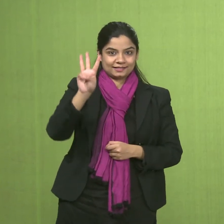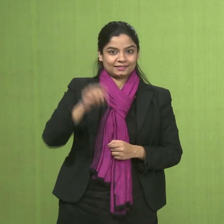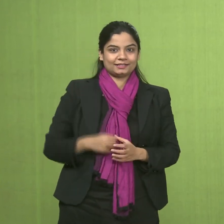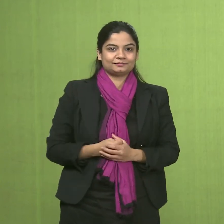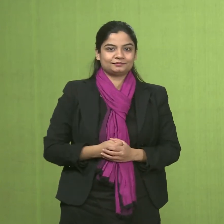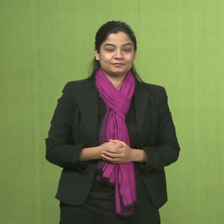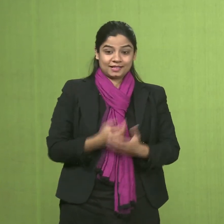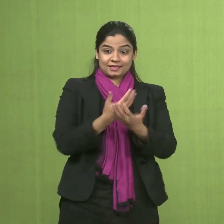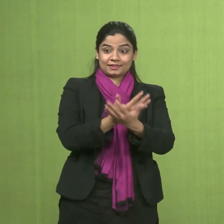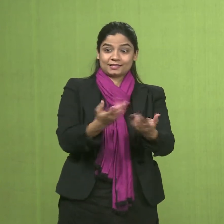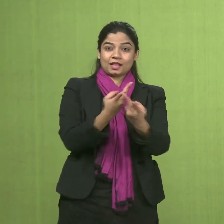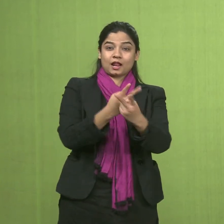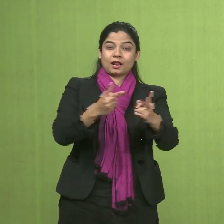Third statement.